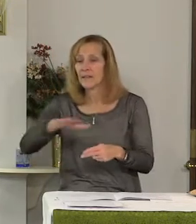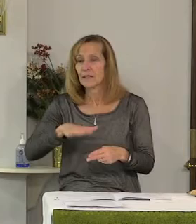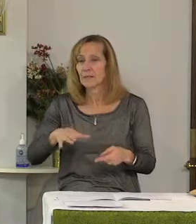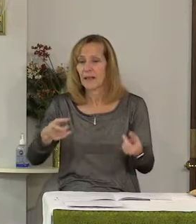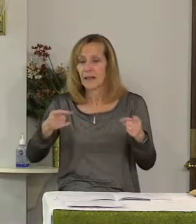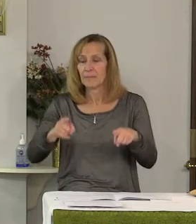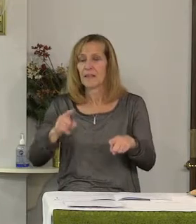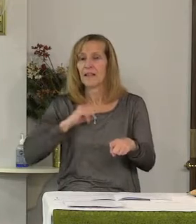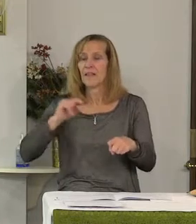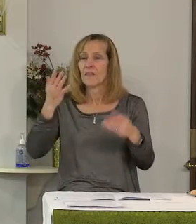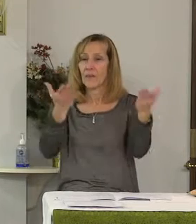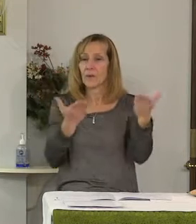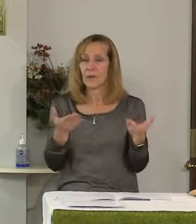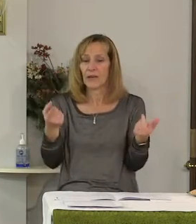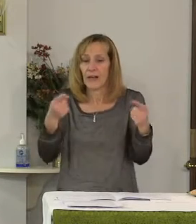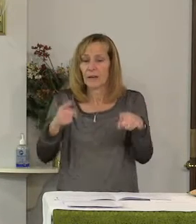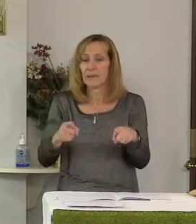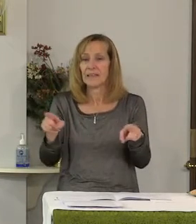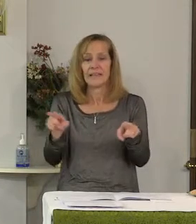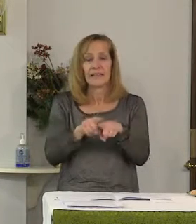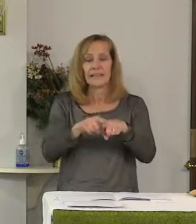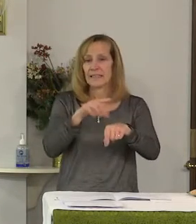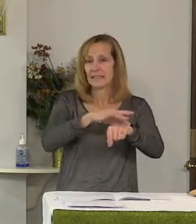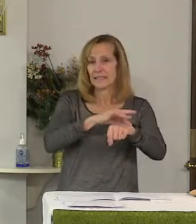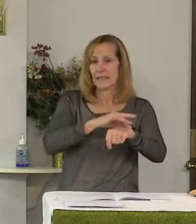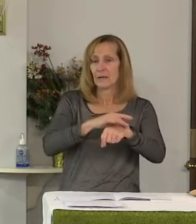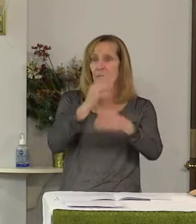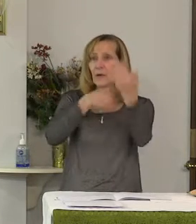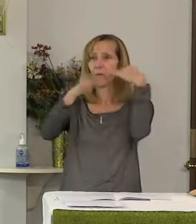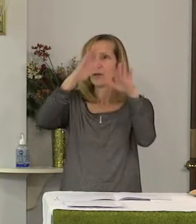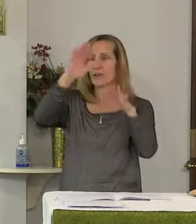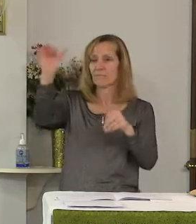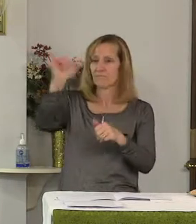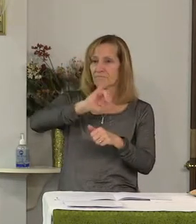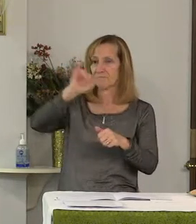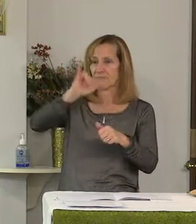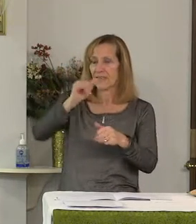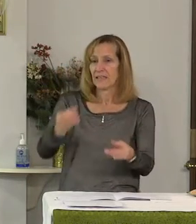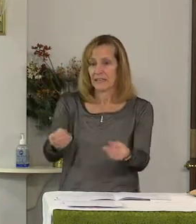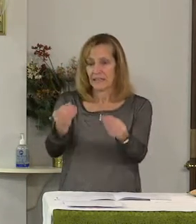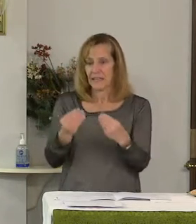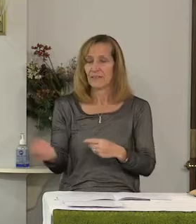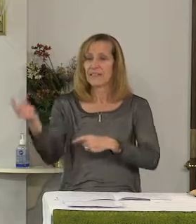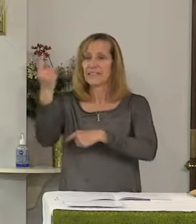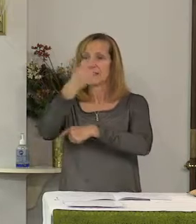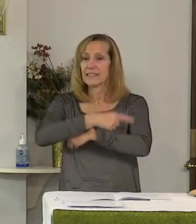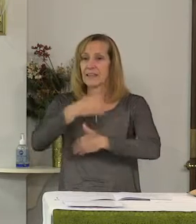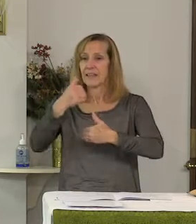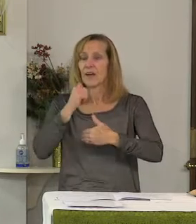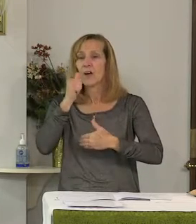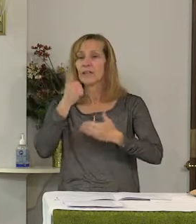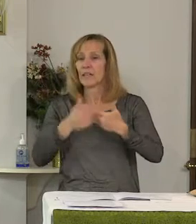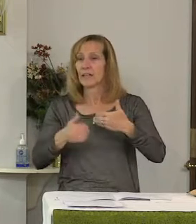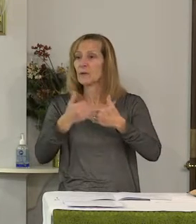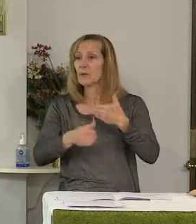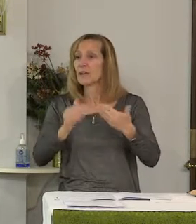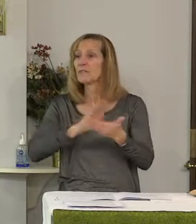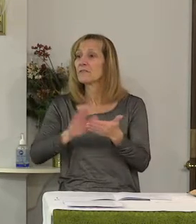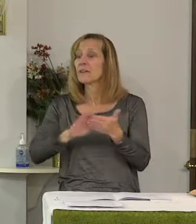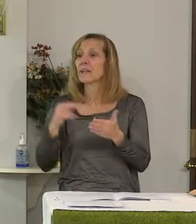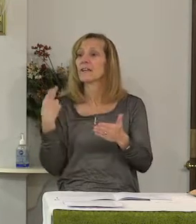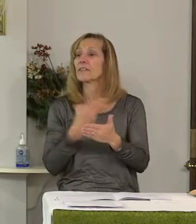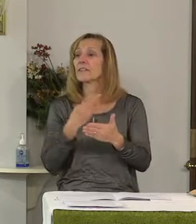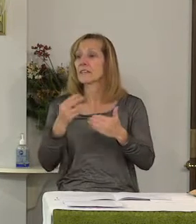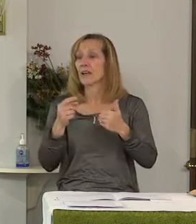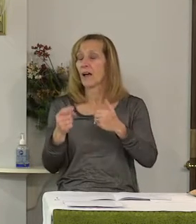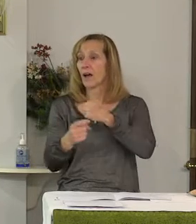Thy kingdom come, thy will be done, on earth as it is in heaven. Give us this day our daily bread, and